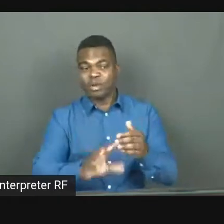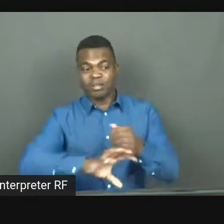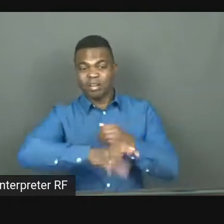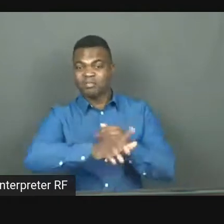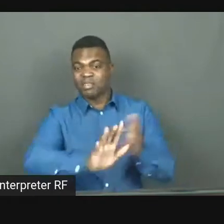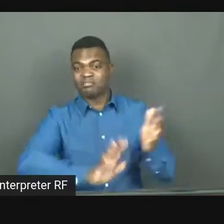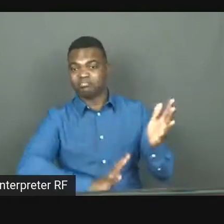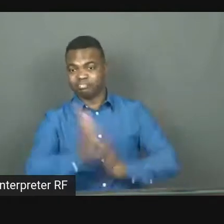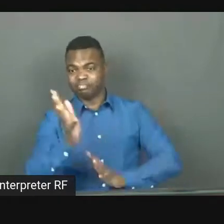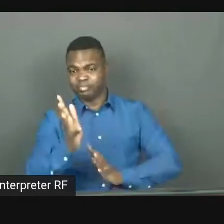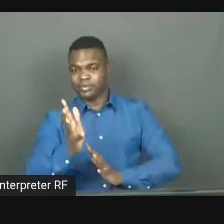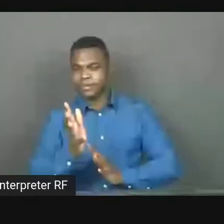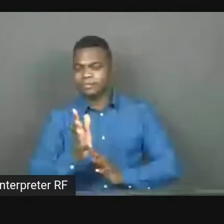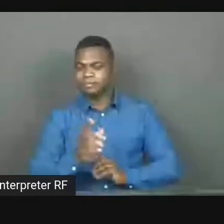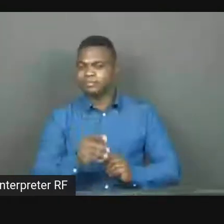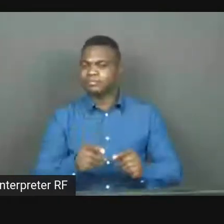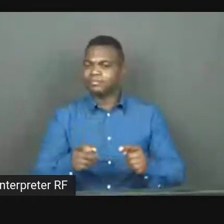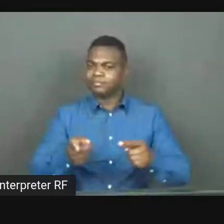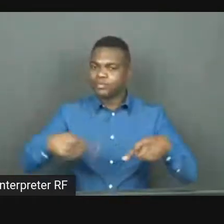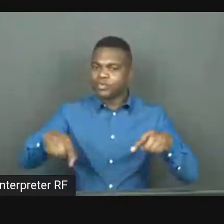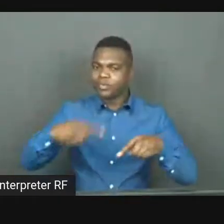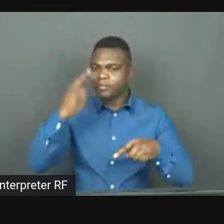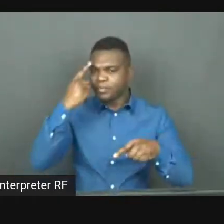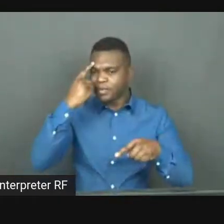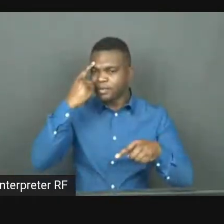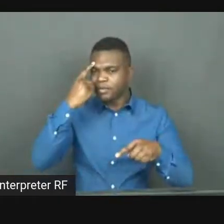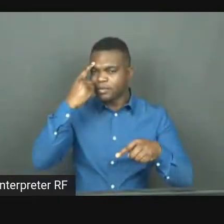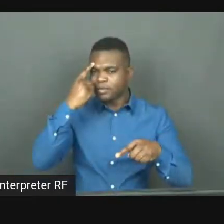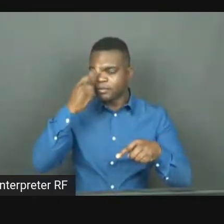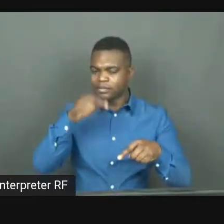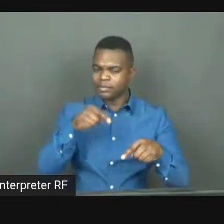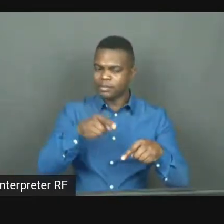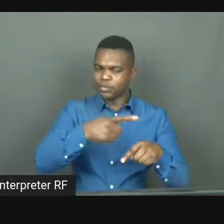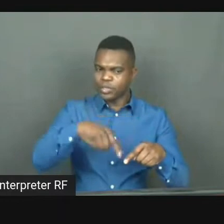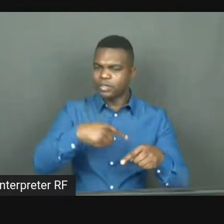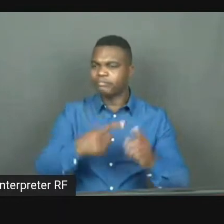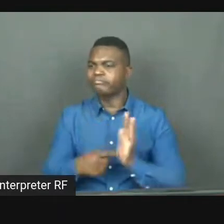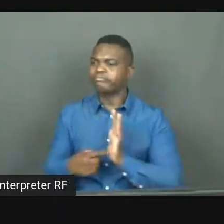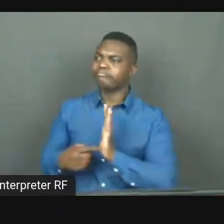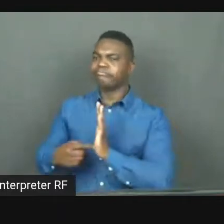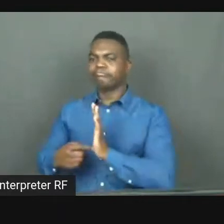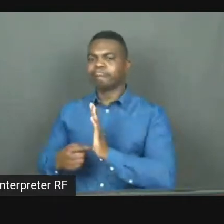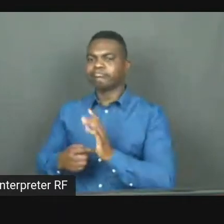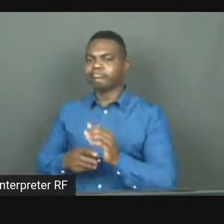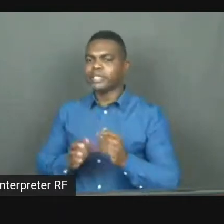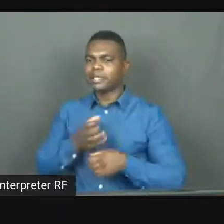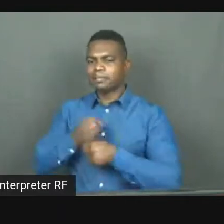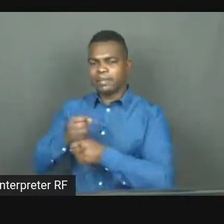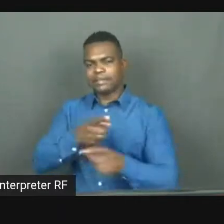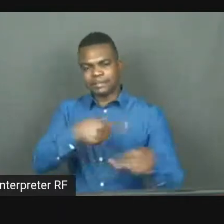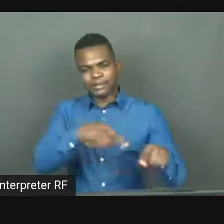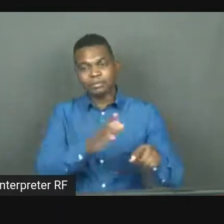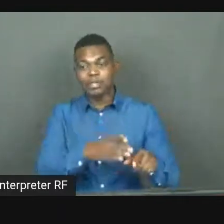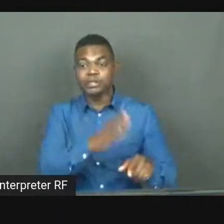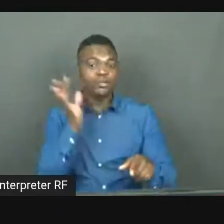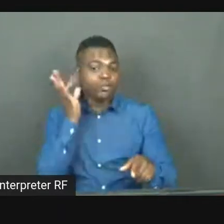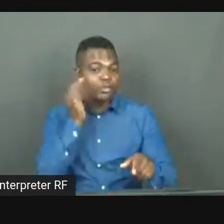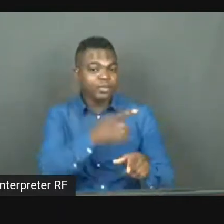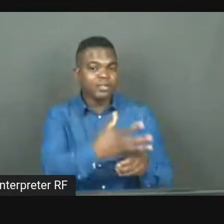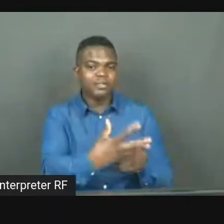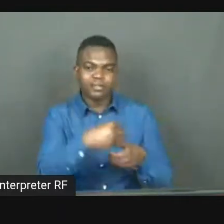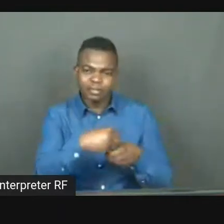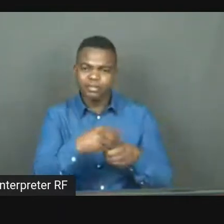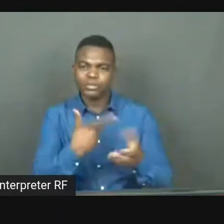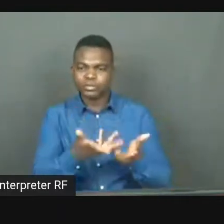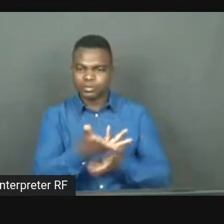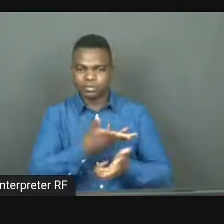in all 100% of all our work all over the world within the next 2 year